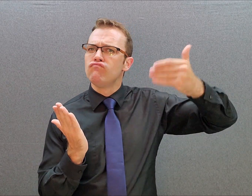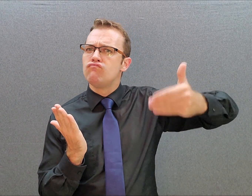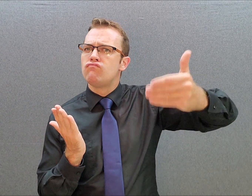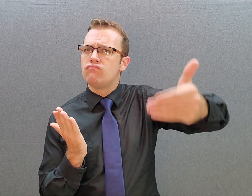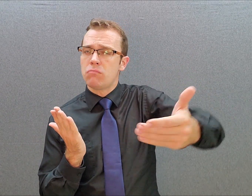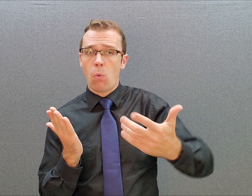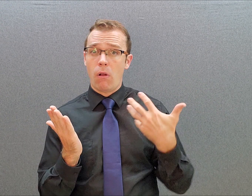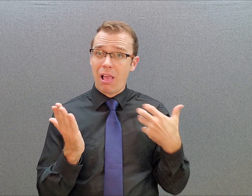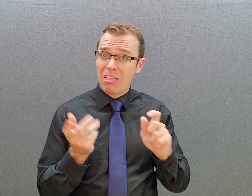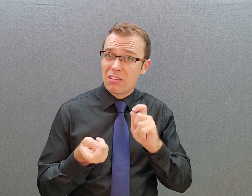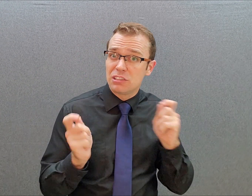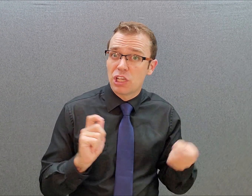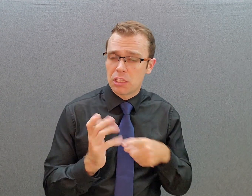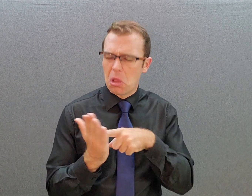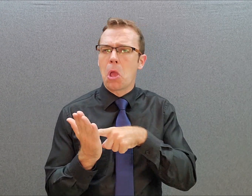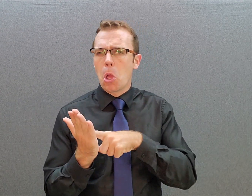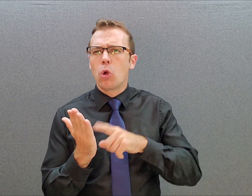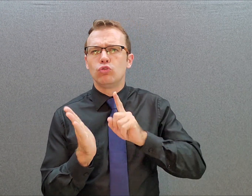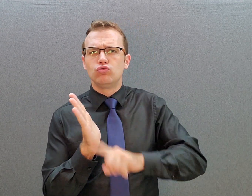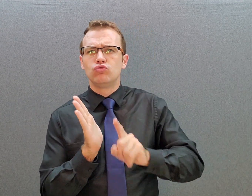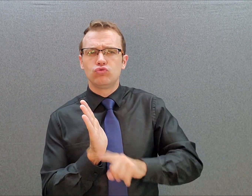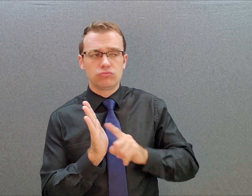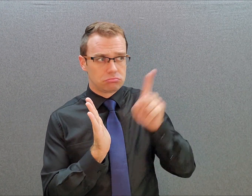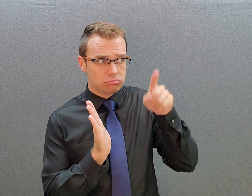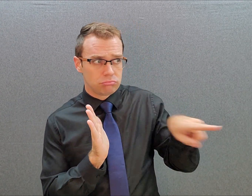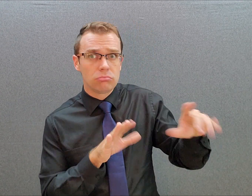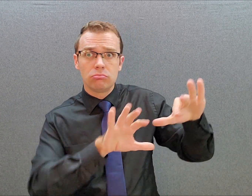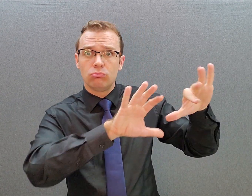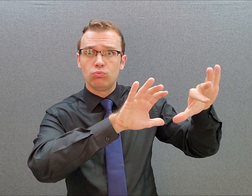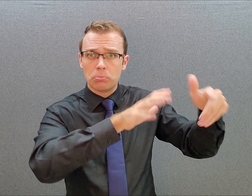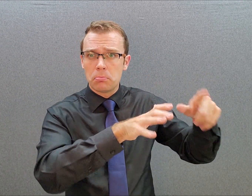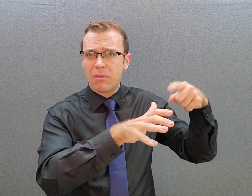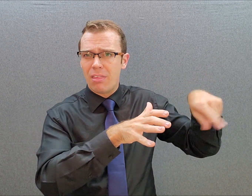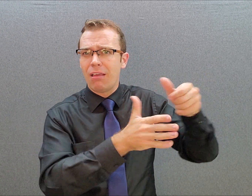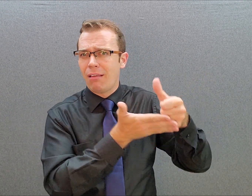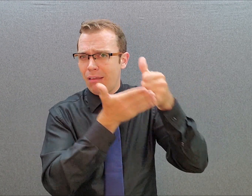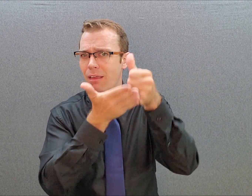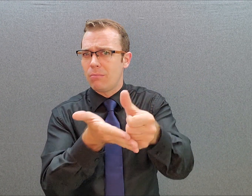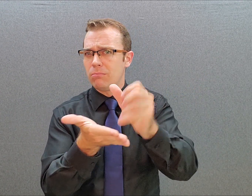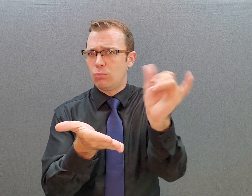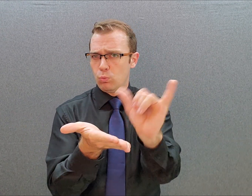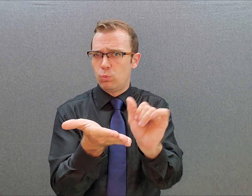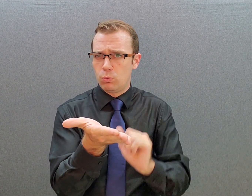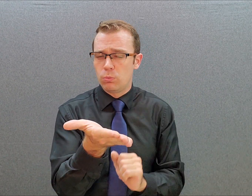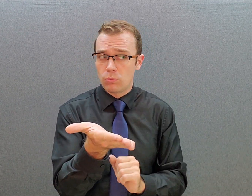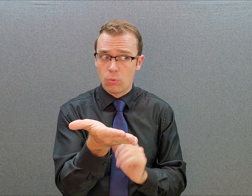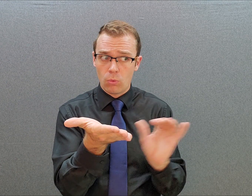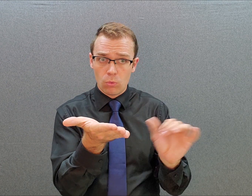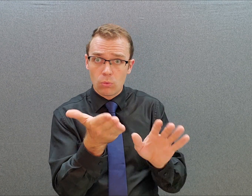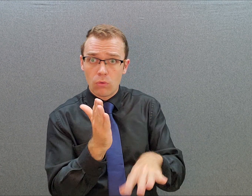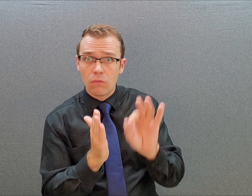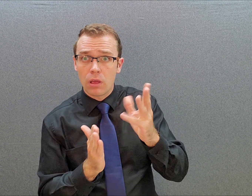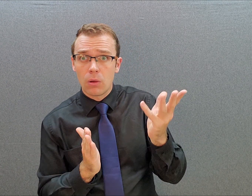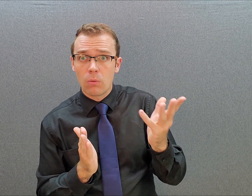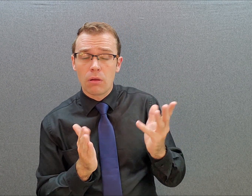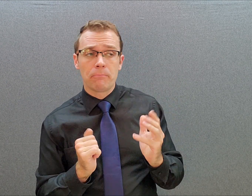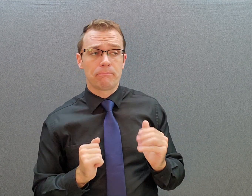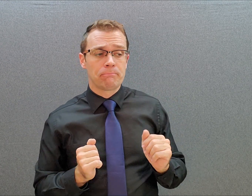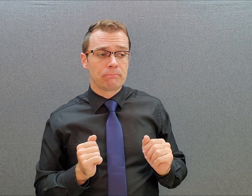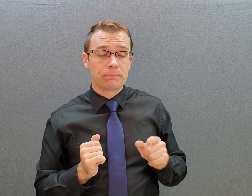condition changes. Your network should help in this review as well. You will also find that as you and